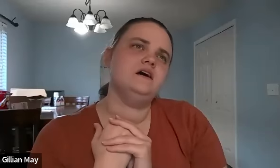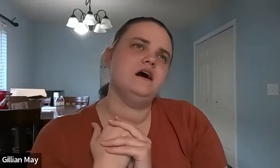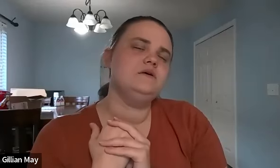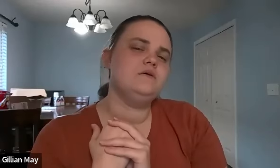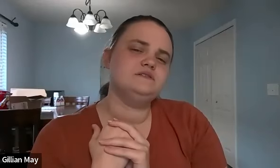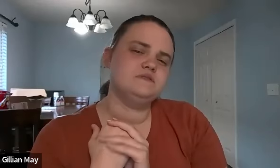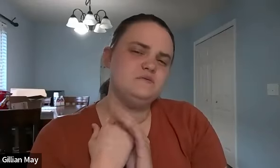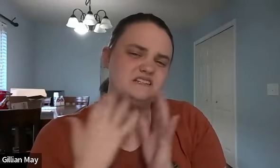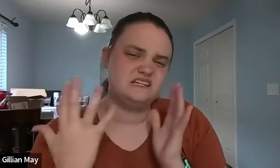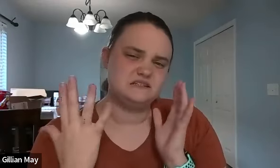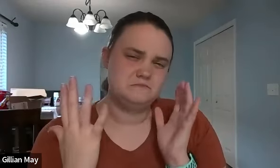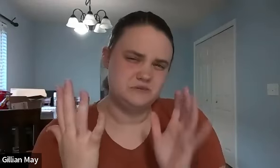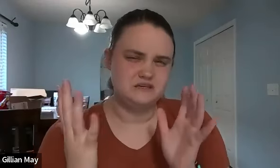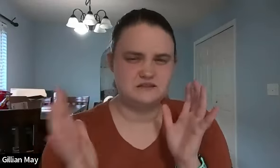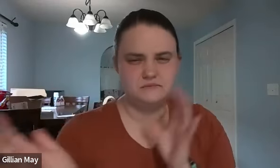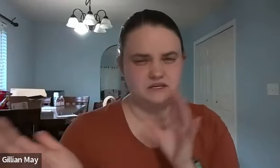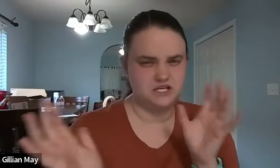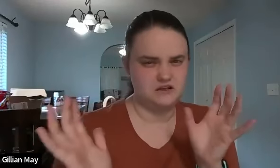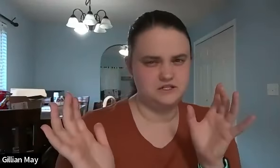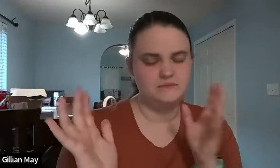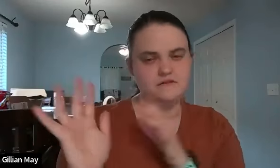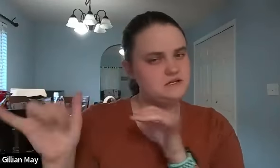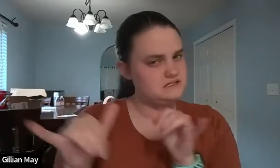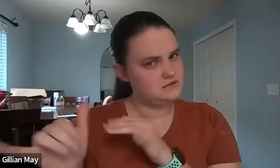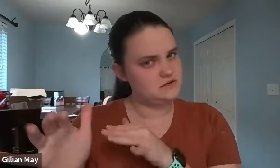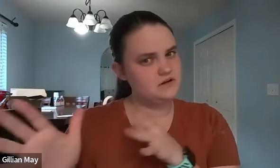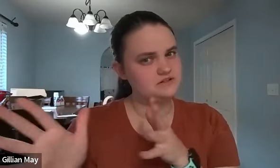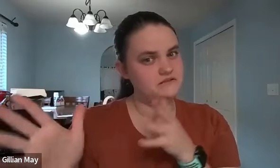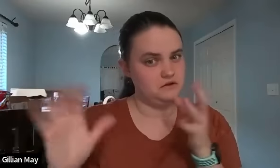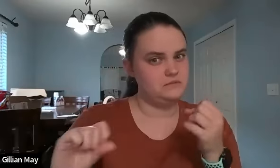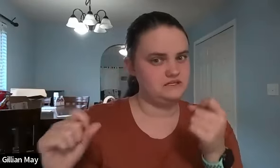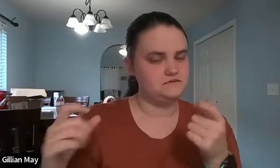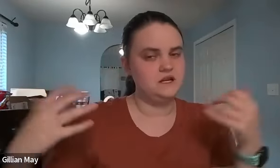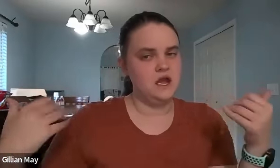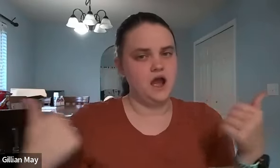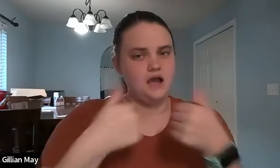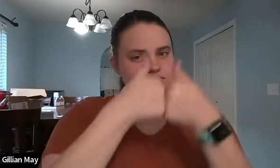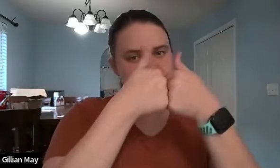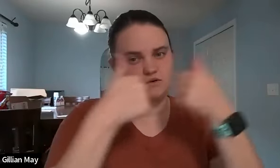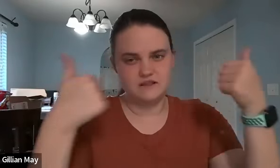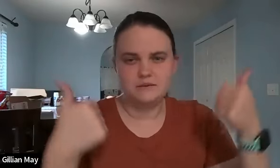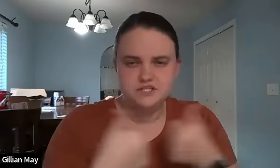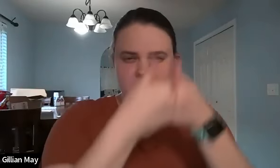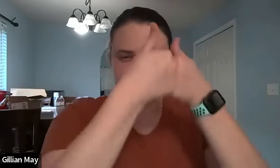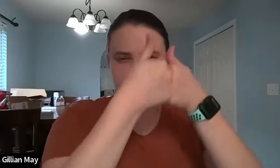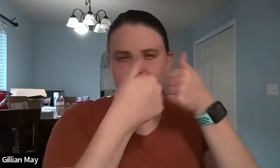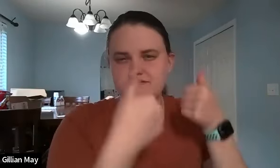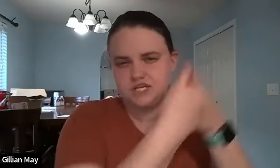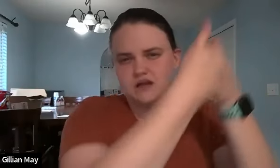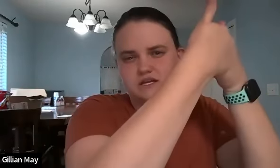I don't always really want to say it's compete because compete and challenge. I mean, they're very similar, but also like they could be different. I use this more for like I'm challenging. We have a